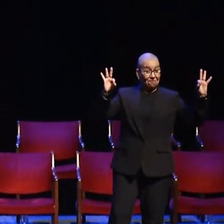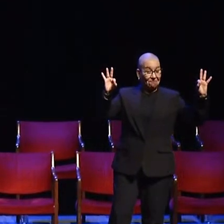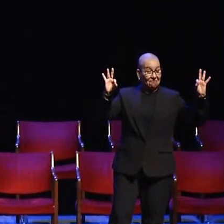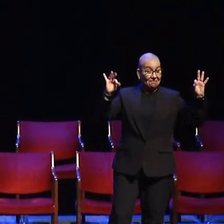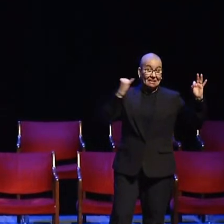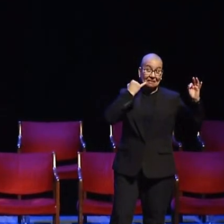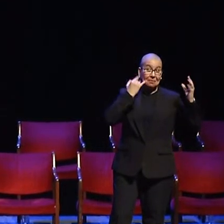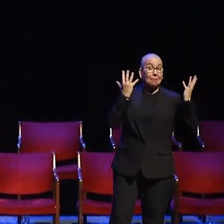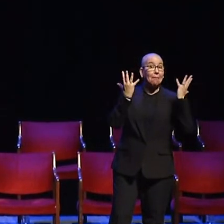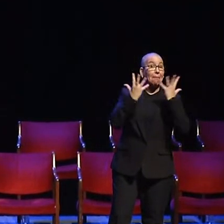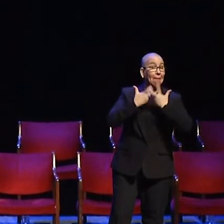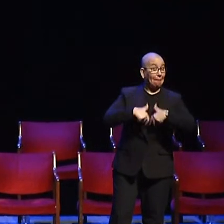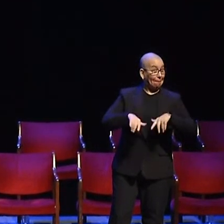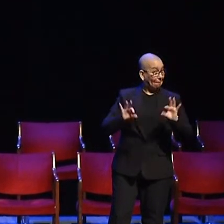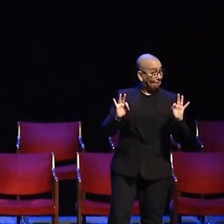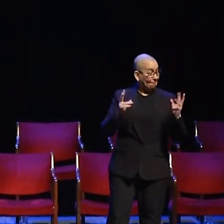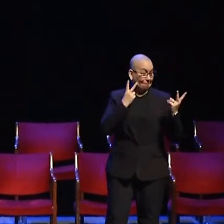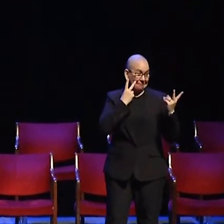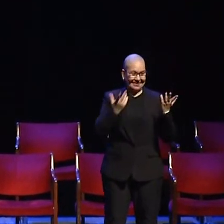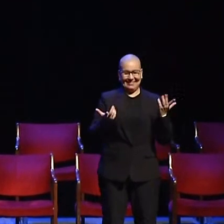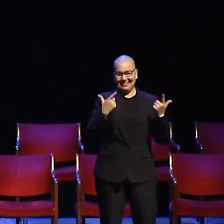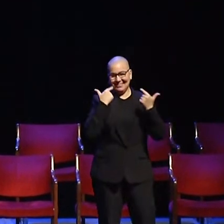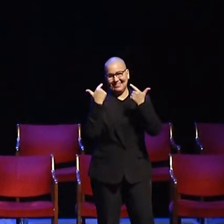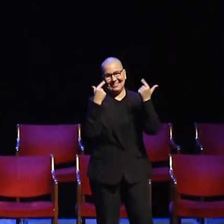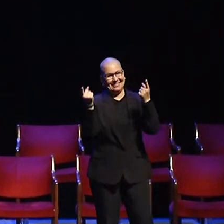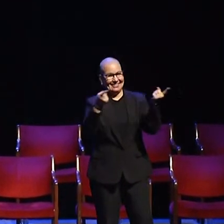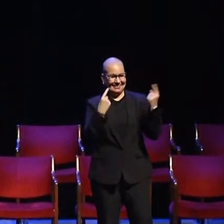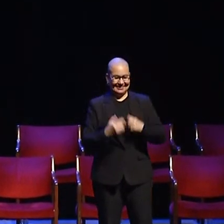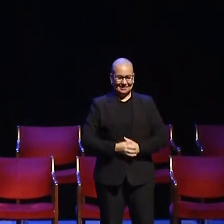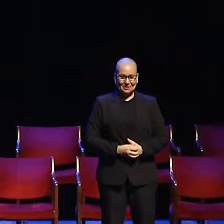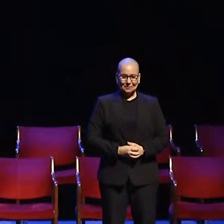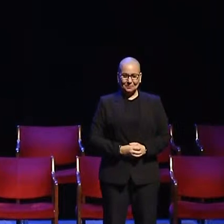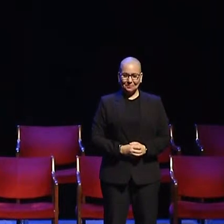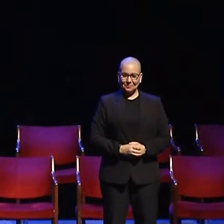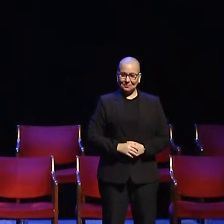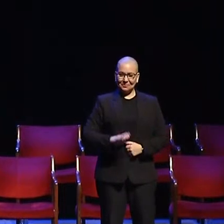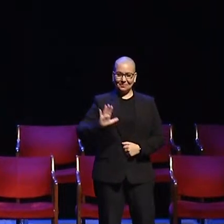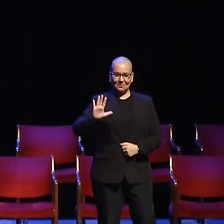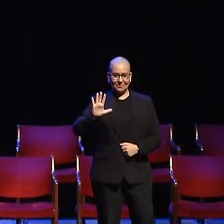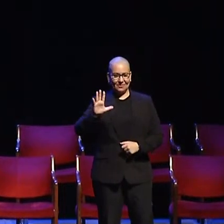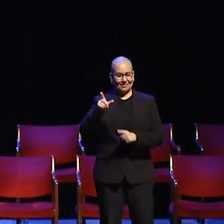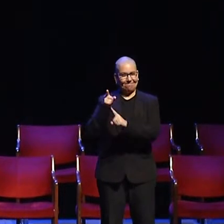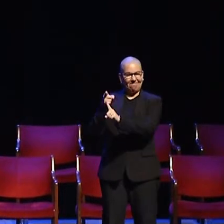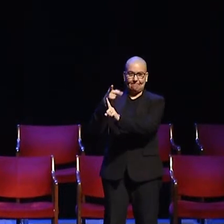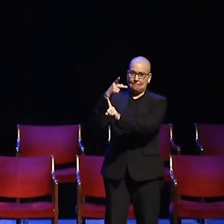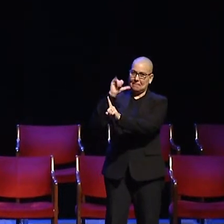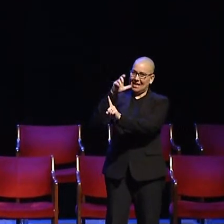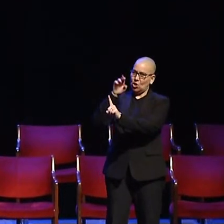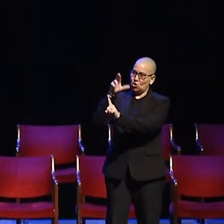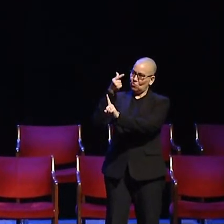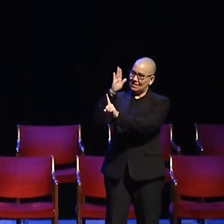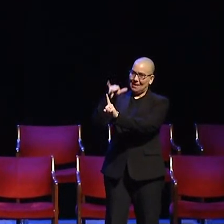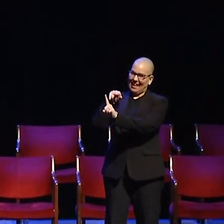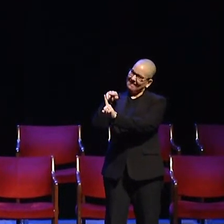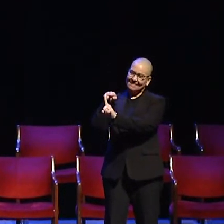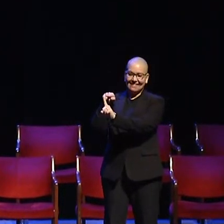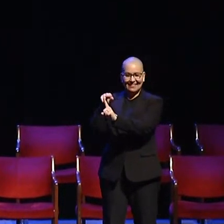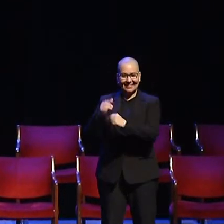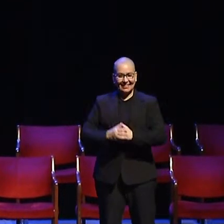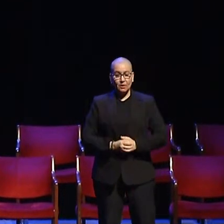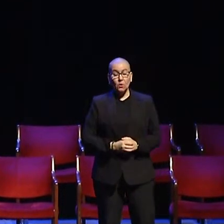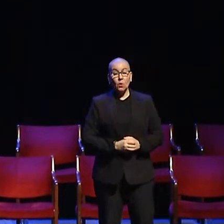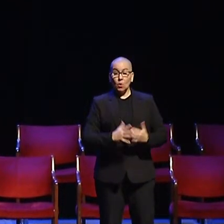Okay, that's it. No more. That's as political as I'm going to get today. Well, whether you're here in St. Paul or you're joining us from